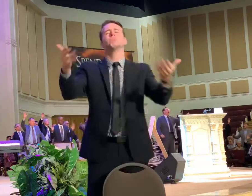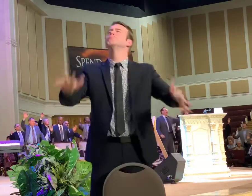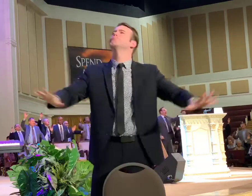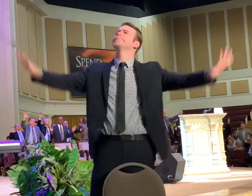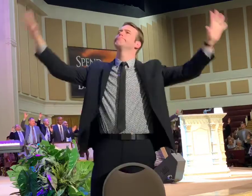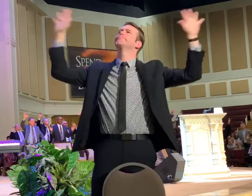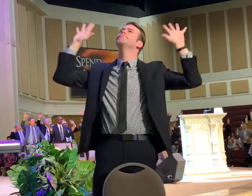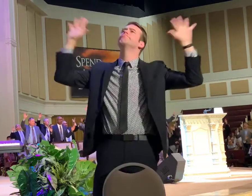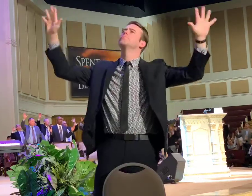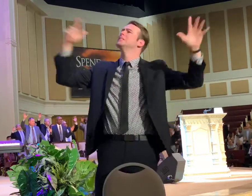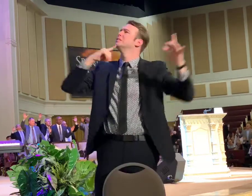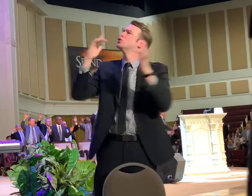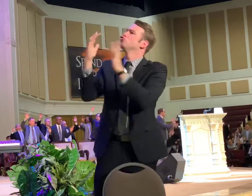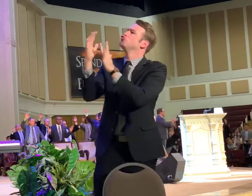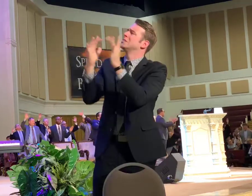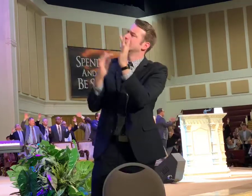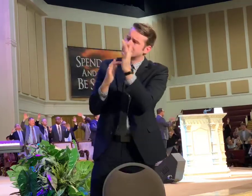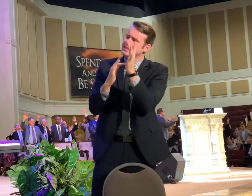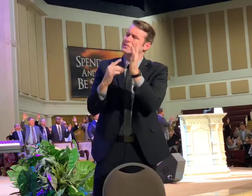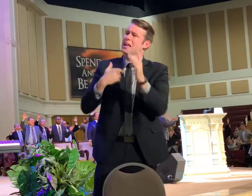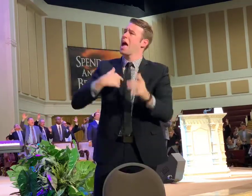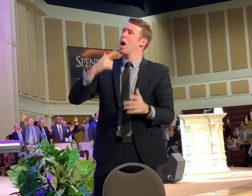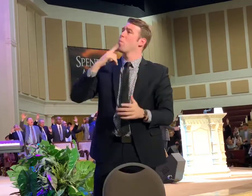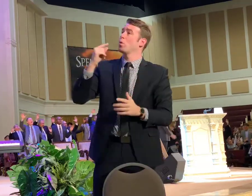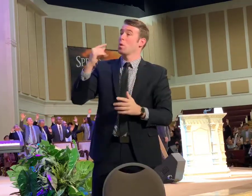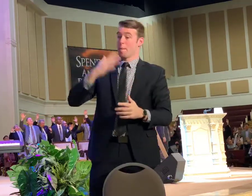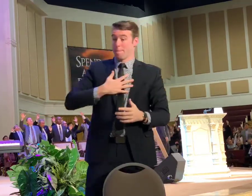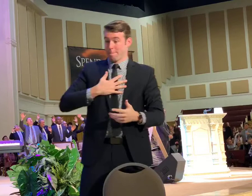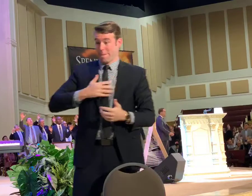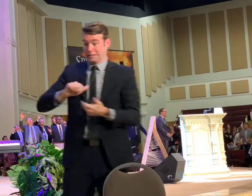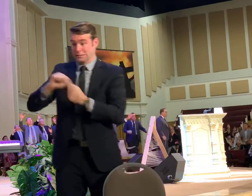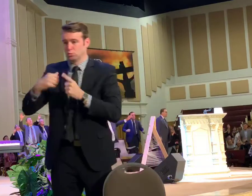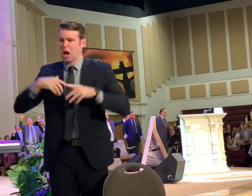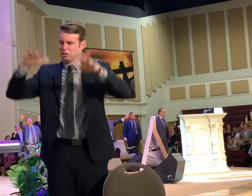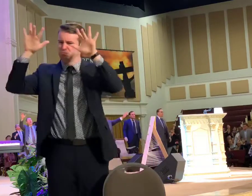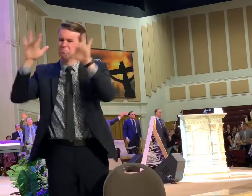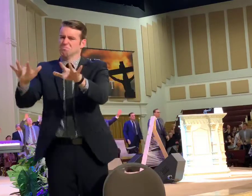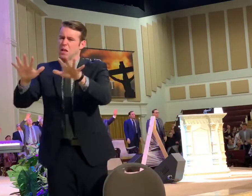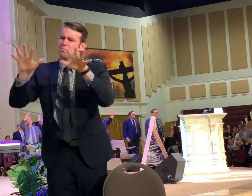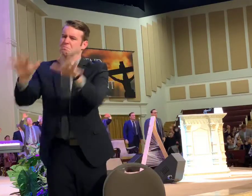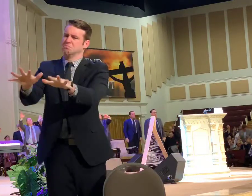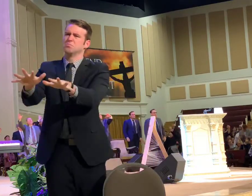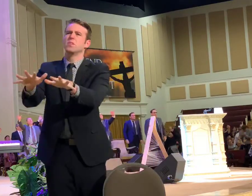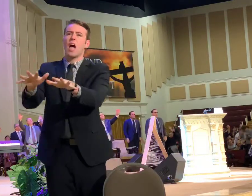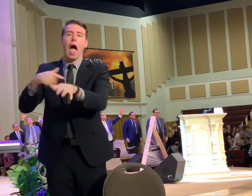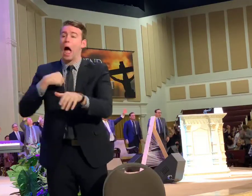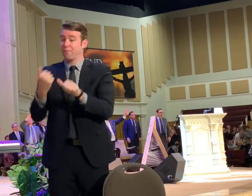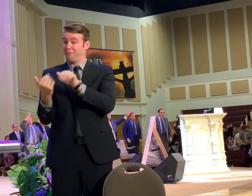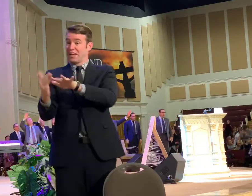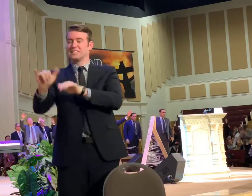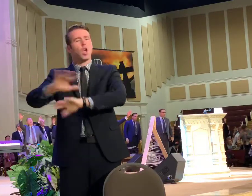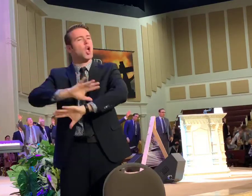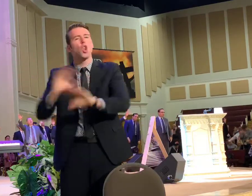up and say, Jesus, I'm going to lay hands on this. I'm not facing this no more.